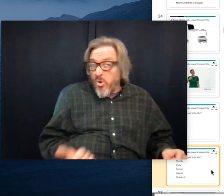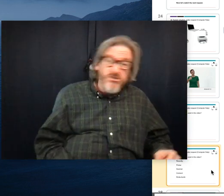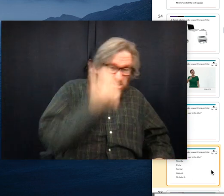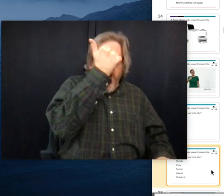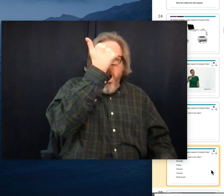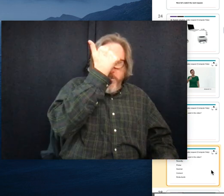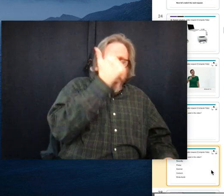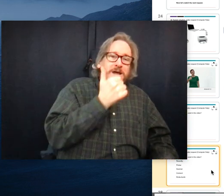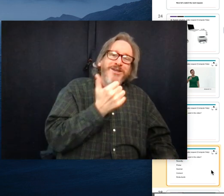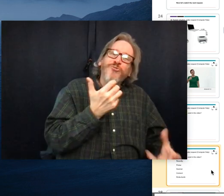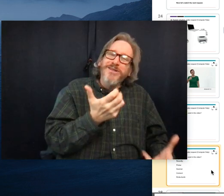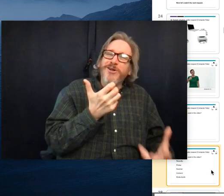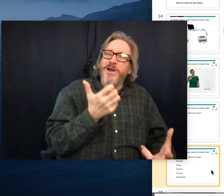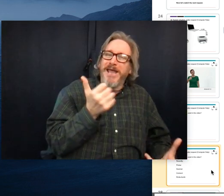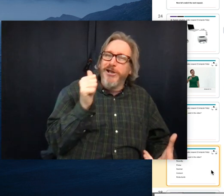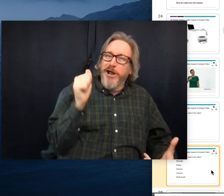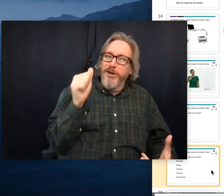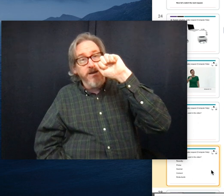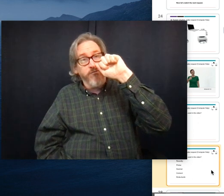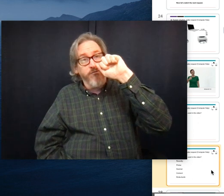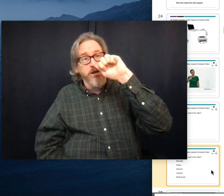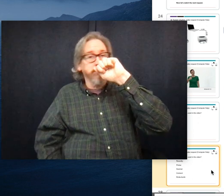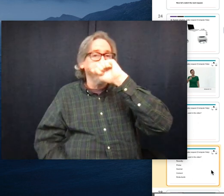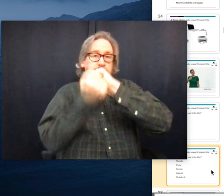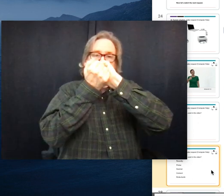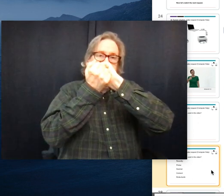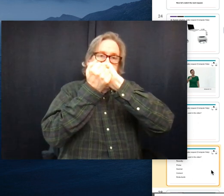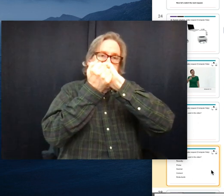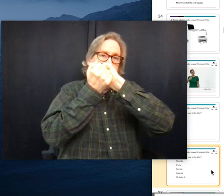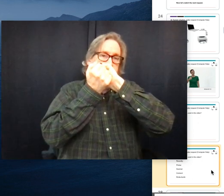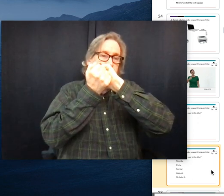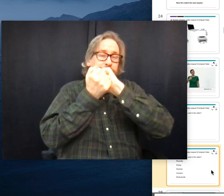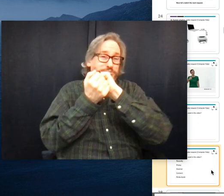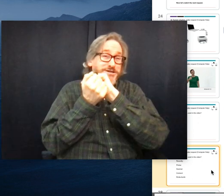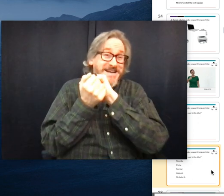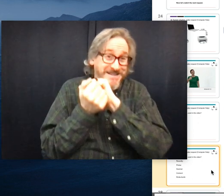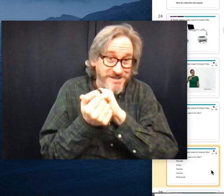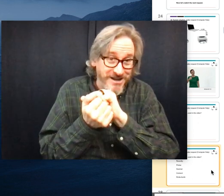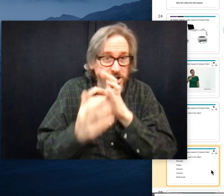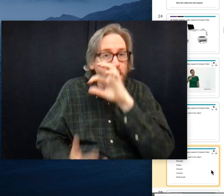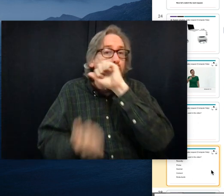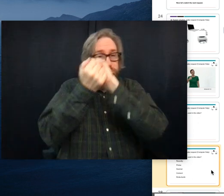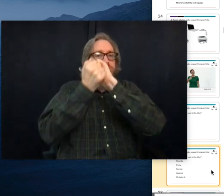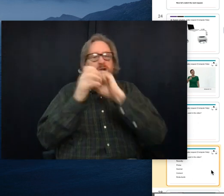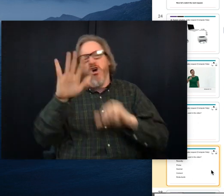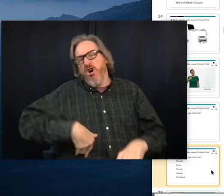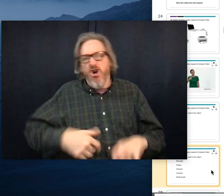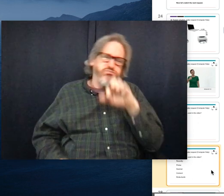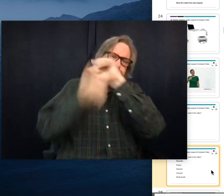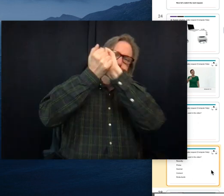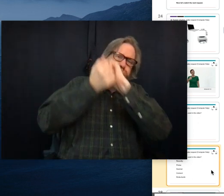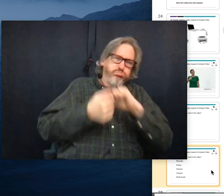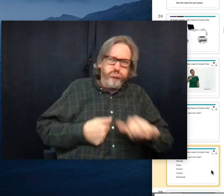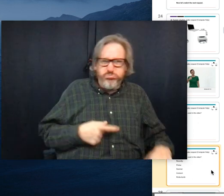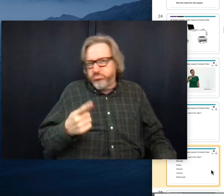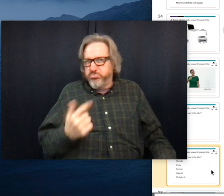Now, kind of dumb. Kind of dumb is Seems like a weird sign.